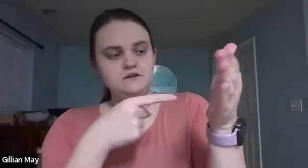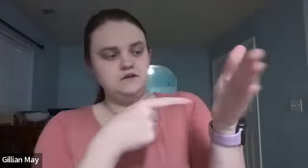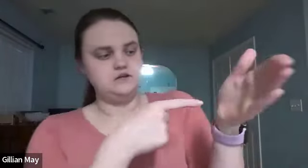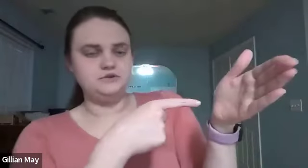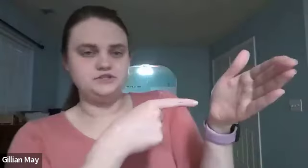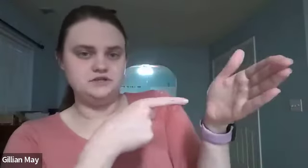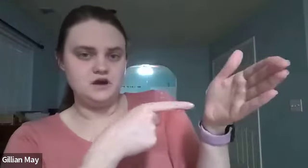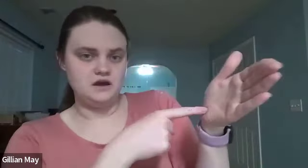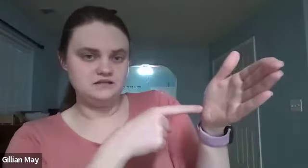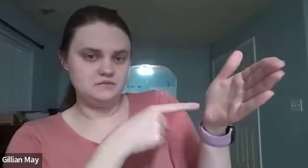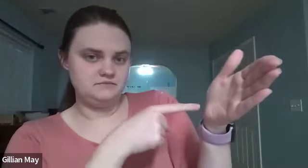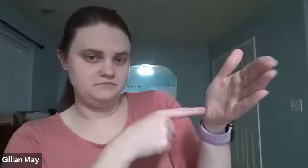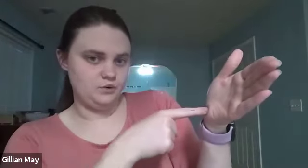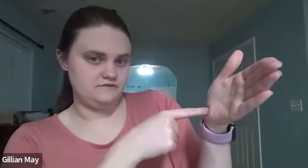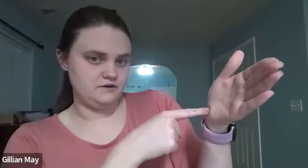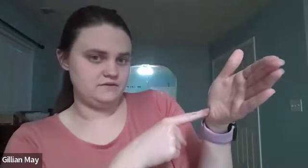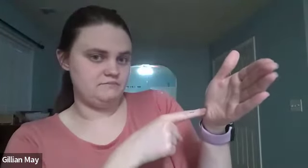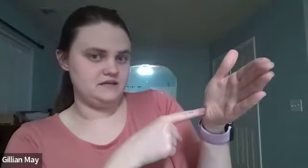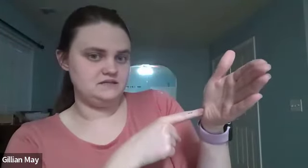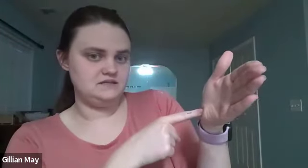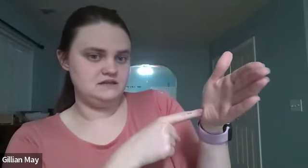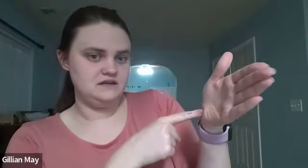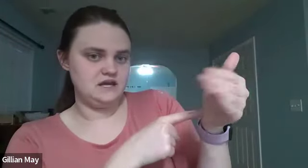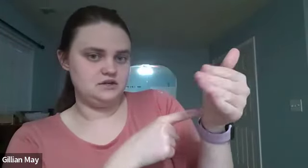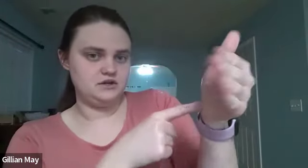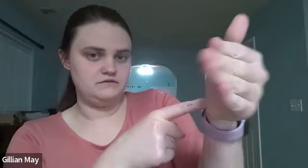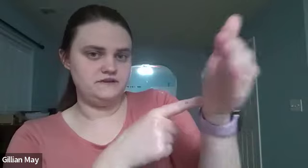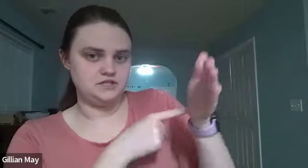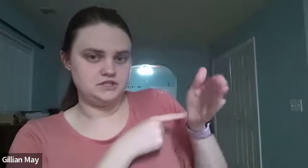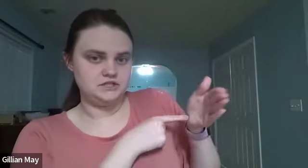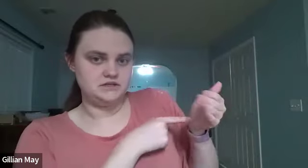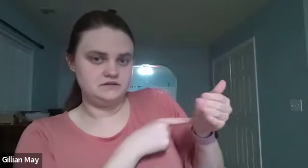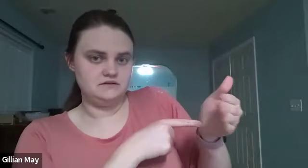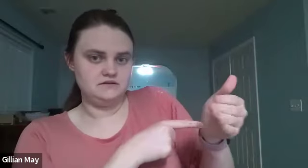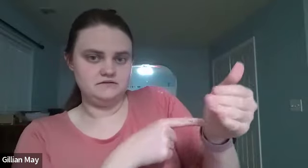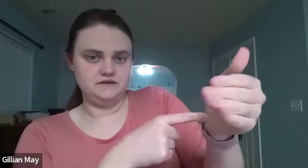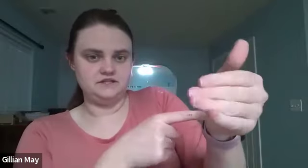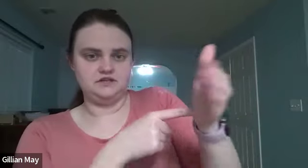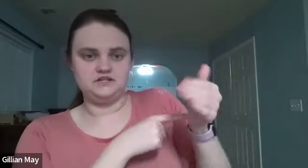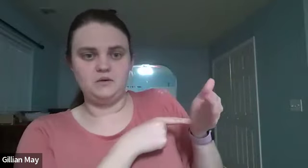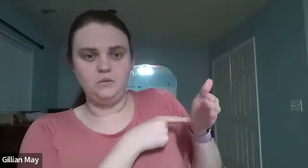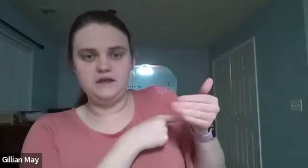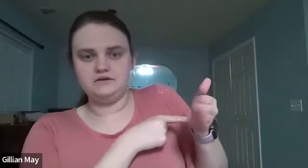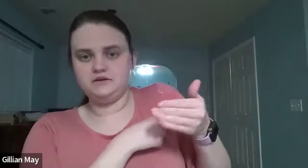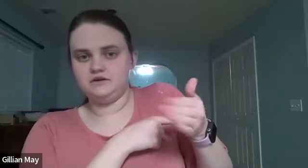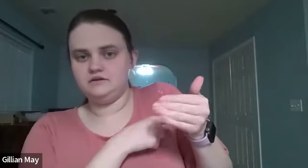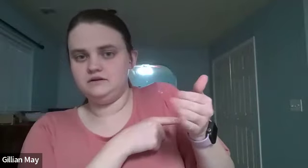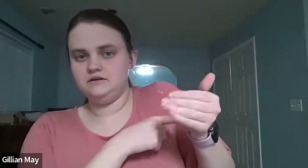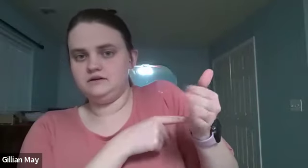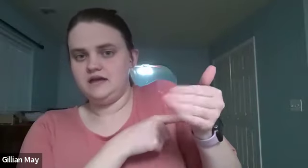You're going to put your non-dominant pointer finger at the base and you're going to go fish. Fish. Like you just kind of wiggle your